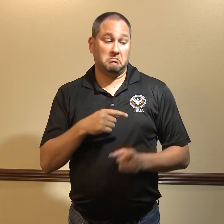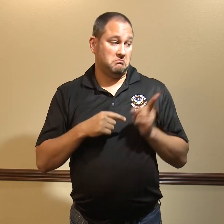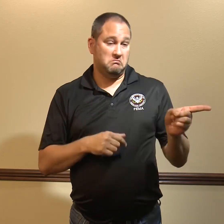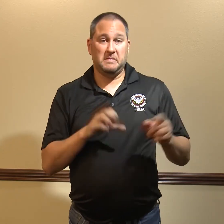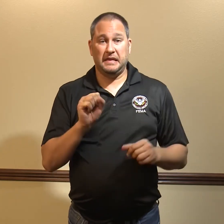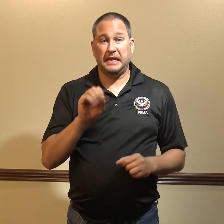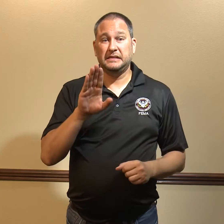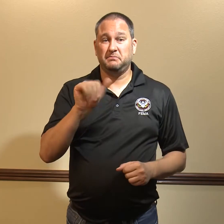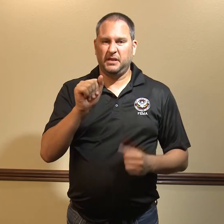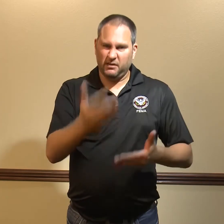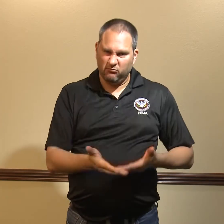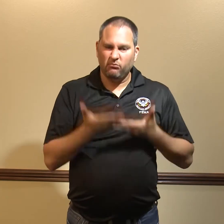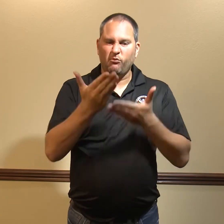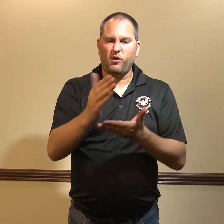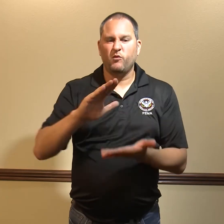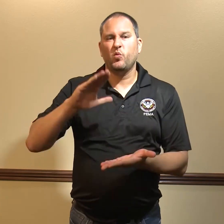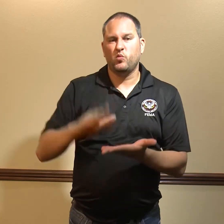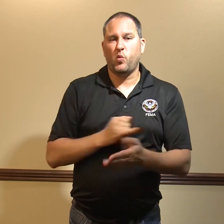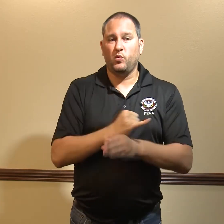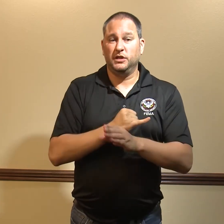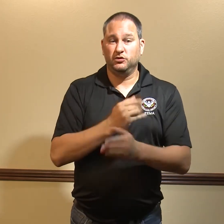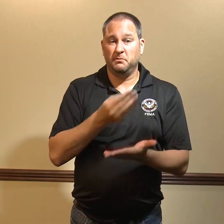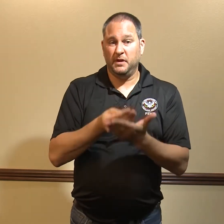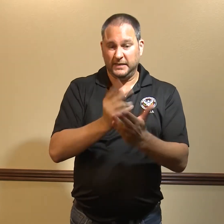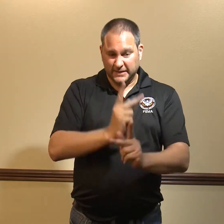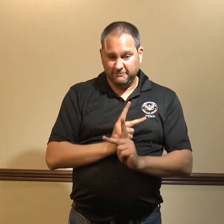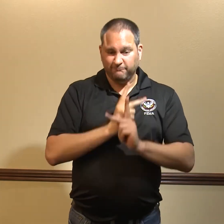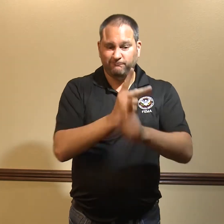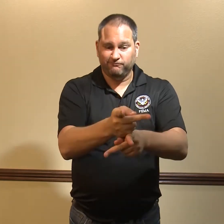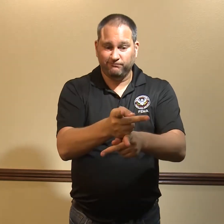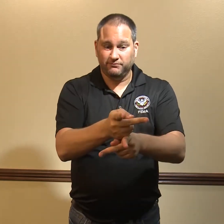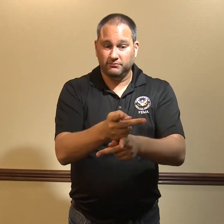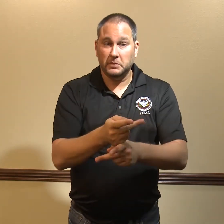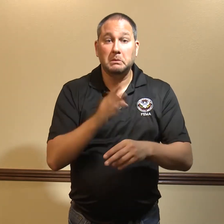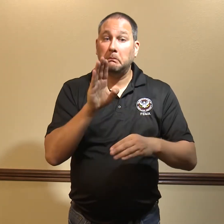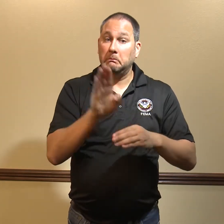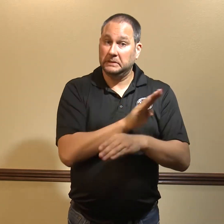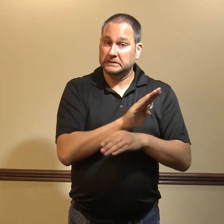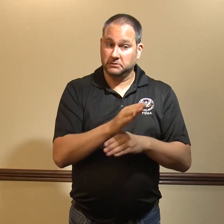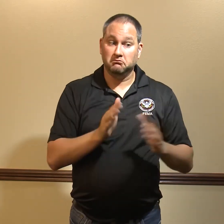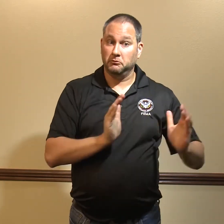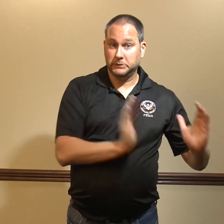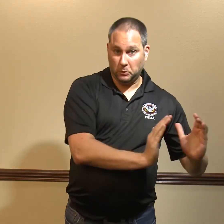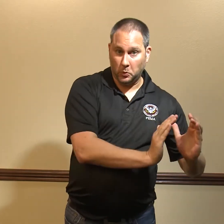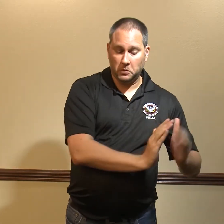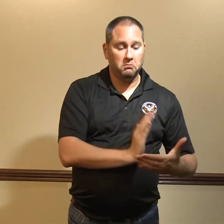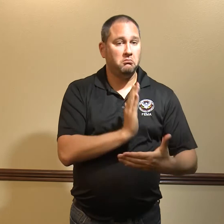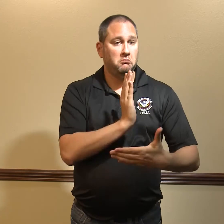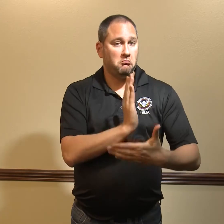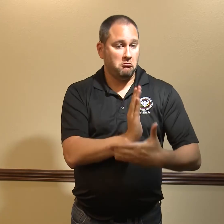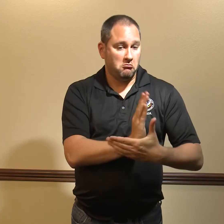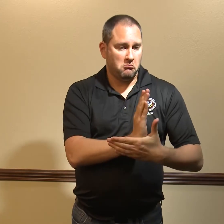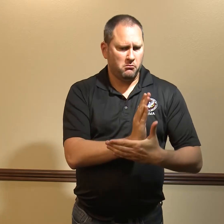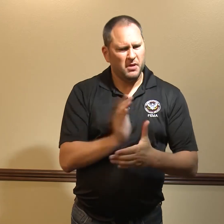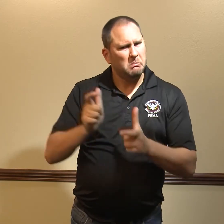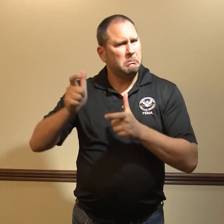The U.S. Small Business Administration offers low-interest disaster loans for businesses of all sizes, most private,